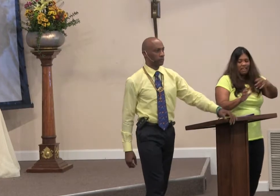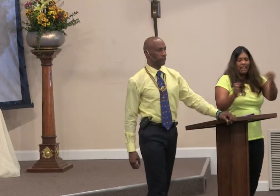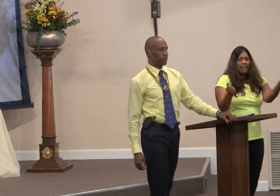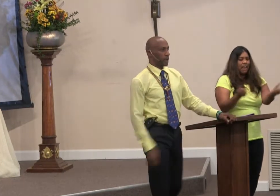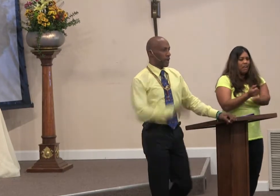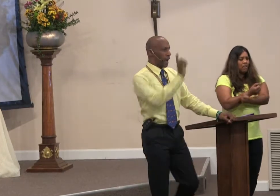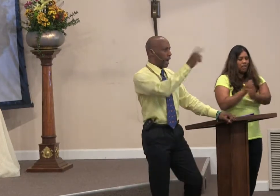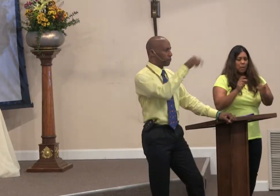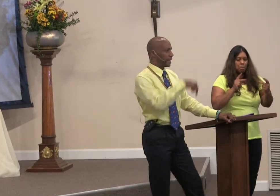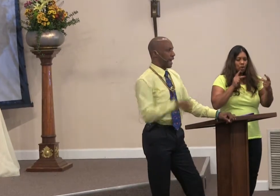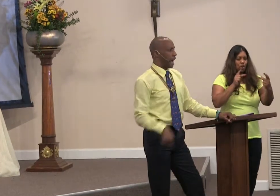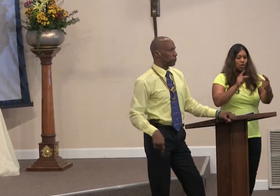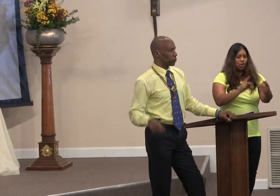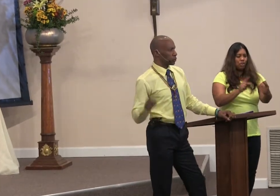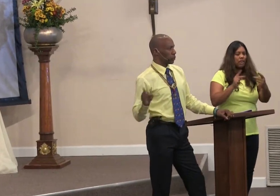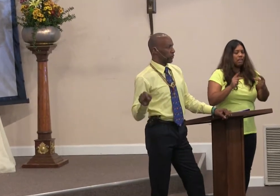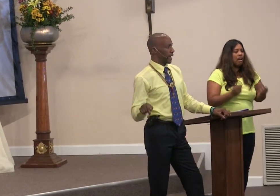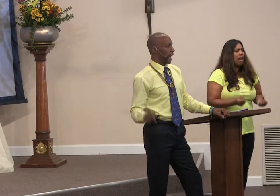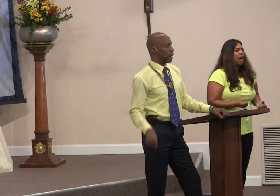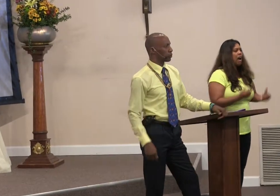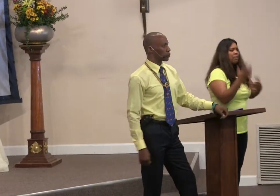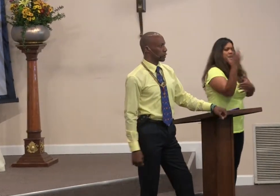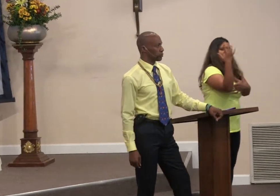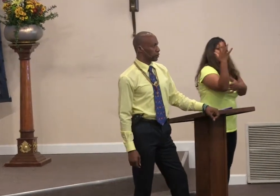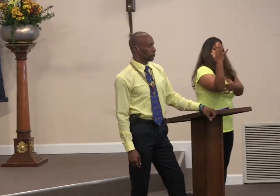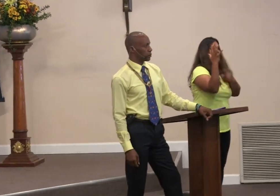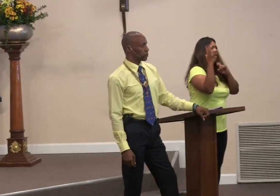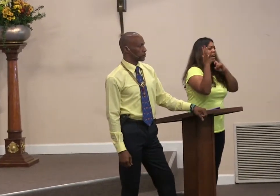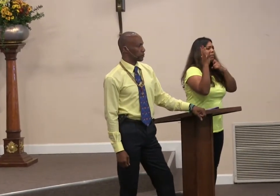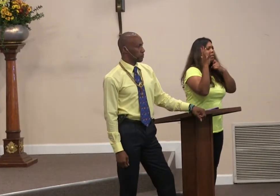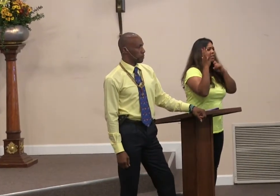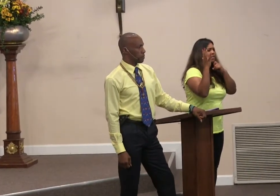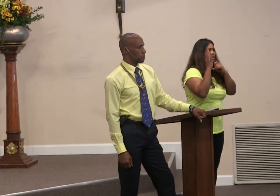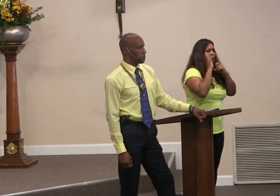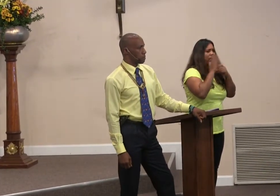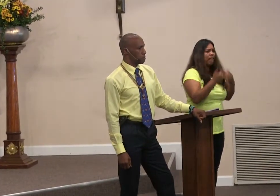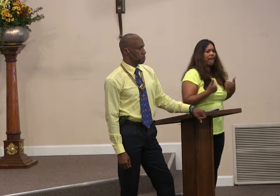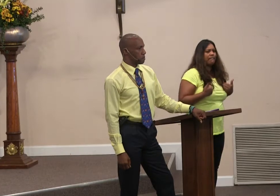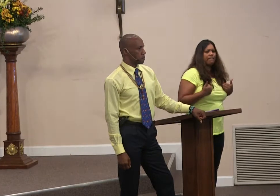ideal. How many apples will that apple tree produce?